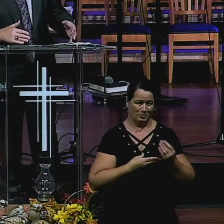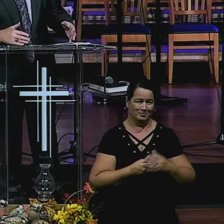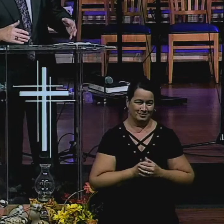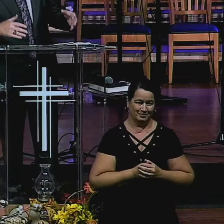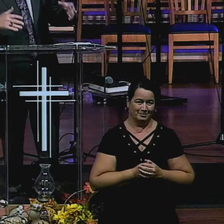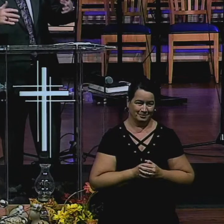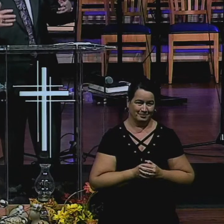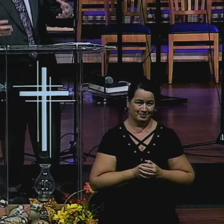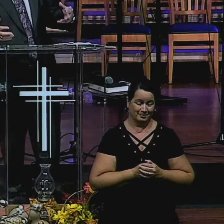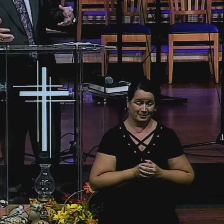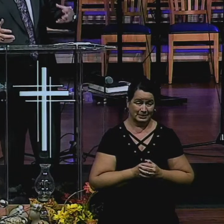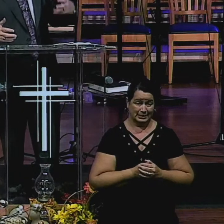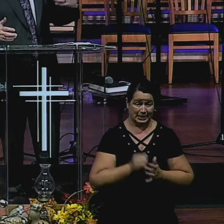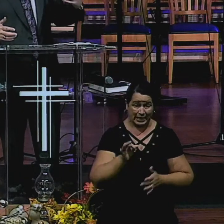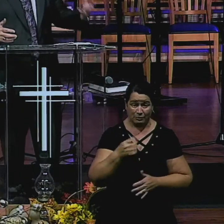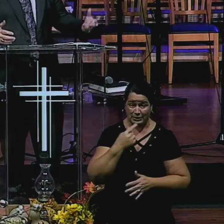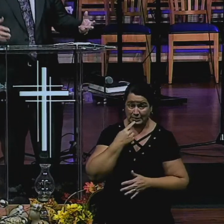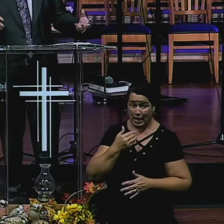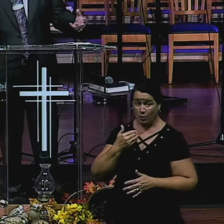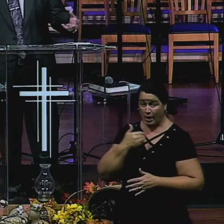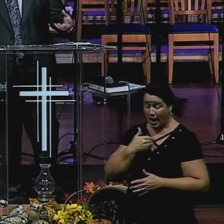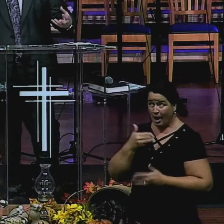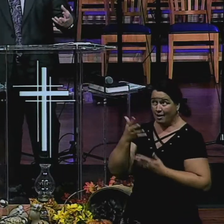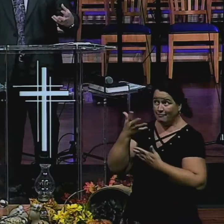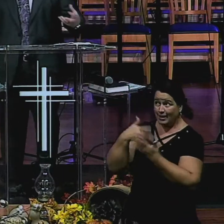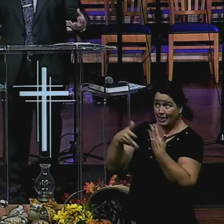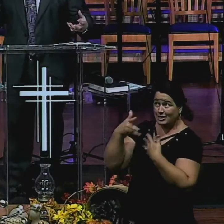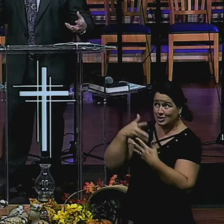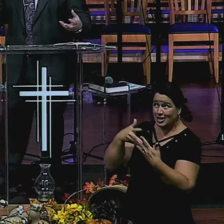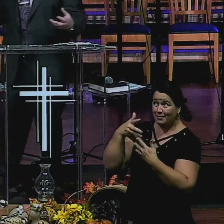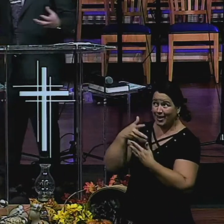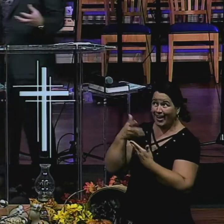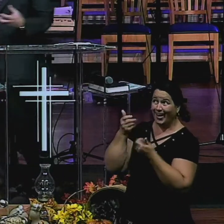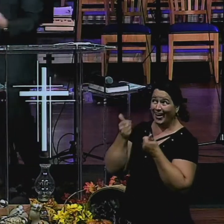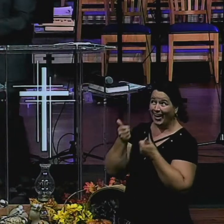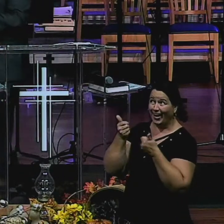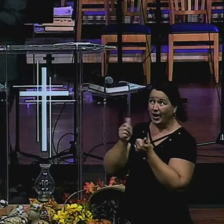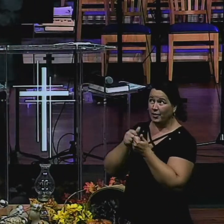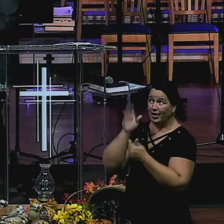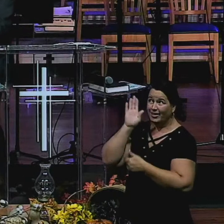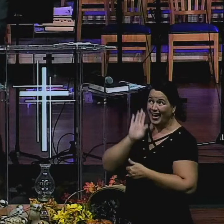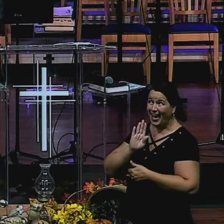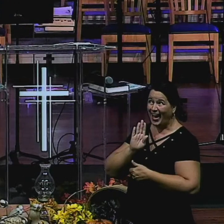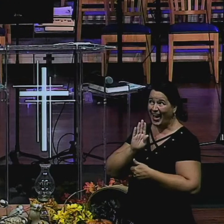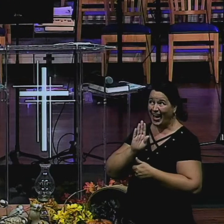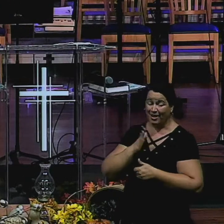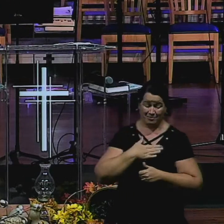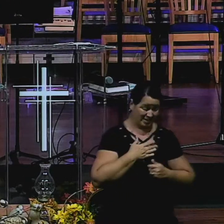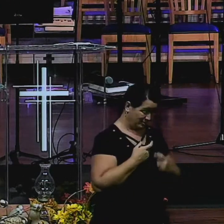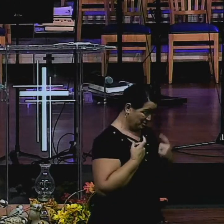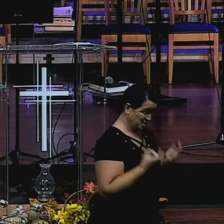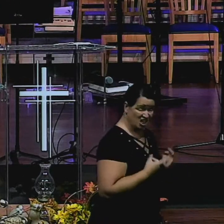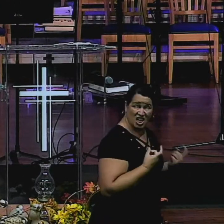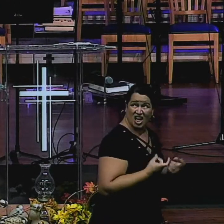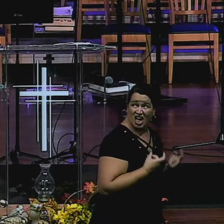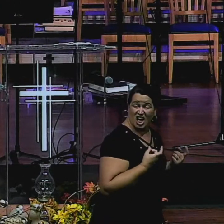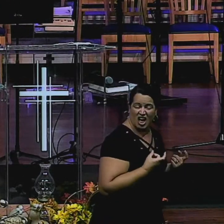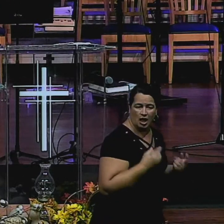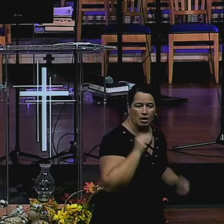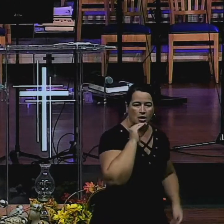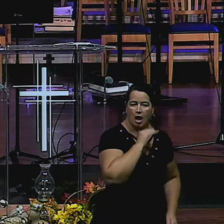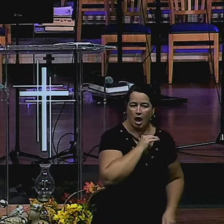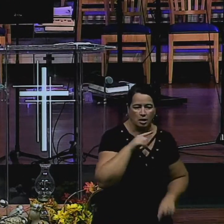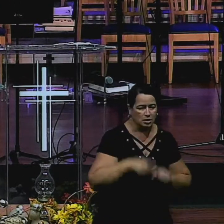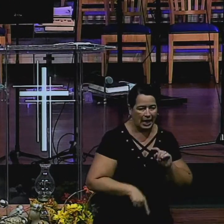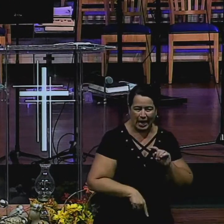just remind you about it? If we say we have fellowship with God, walk in darkness, we lie. We do not the truth. But if we walk in the light, as he is in the light, the blood of Jesus Christ, his son,